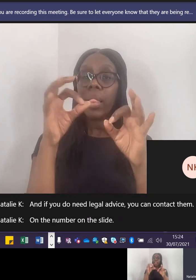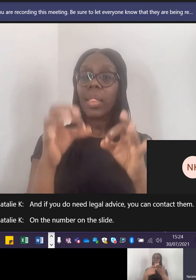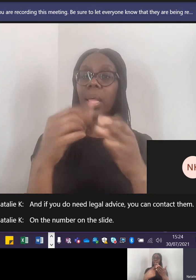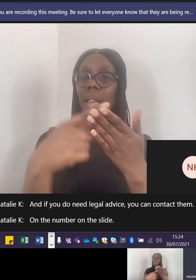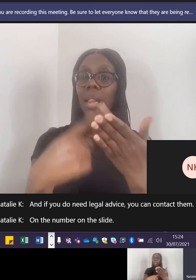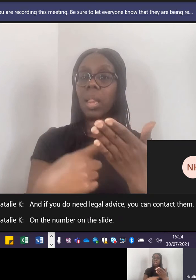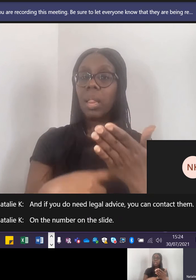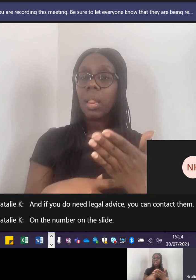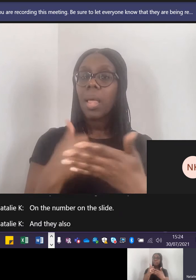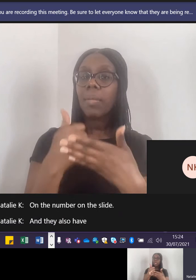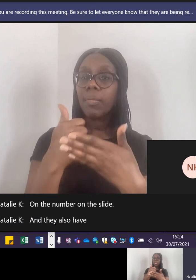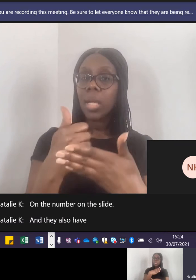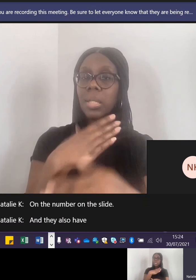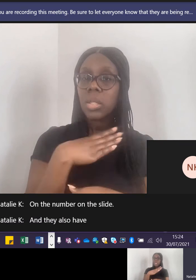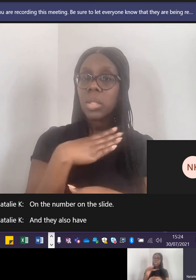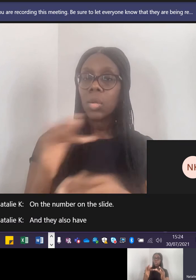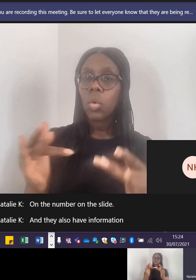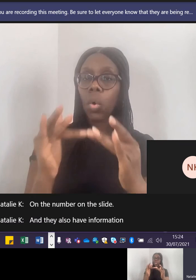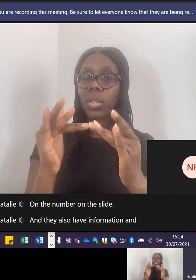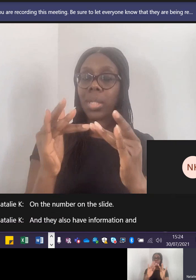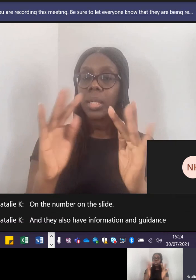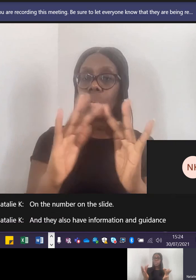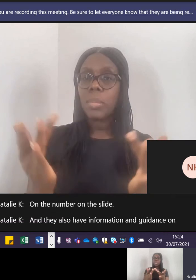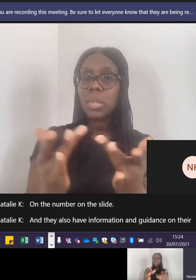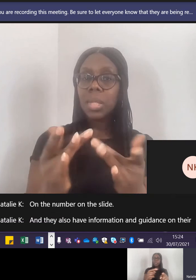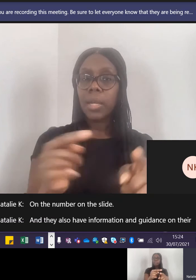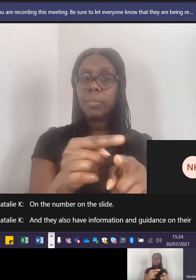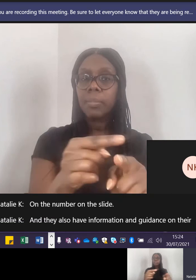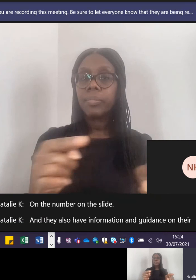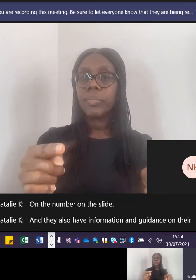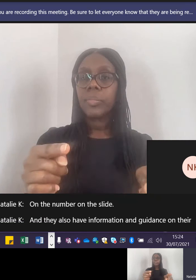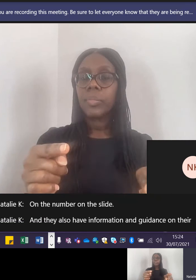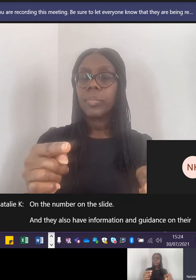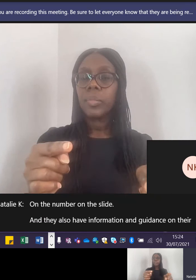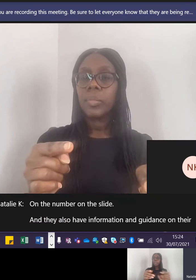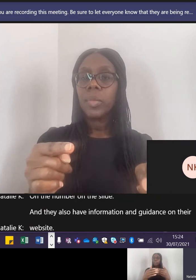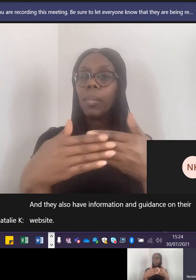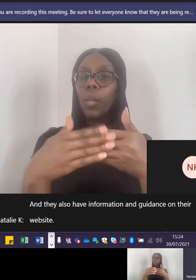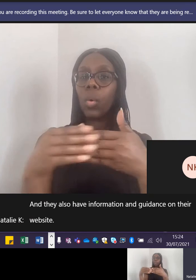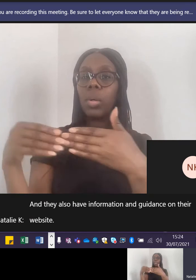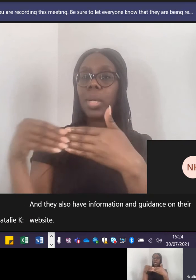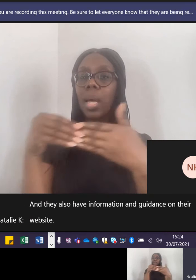And they also have information and guidance on their website.